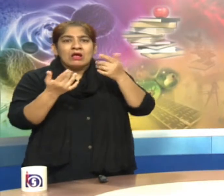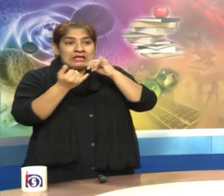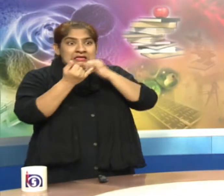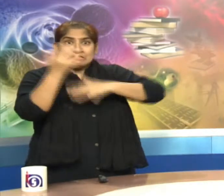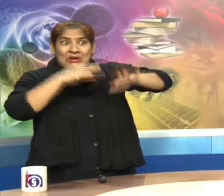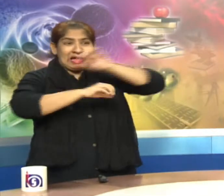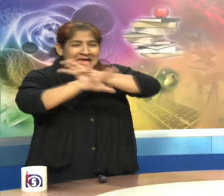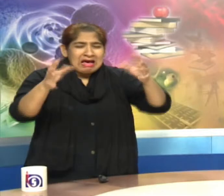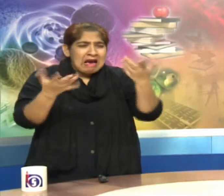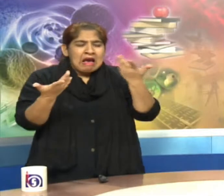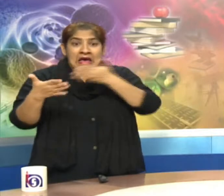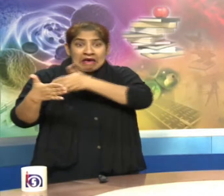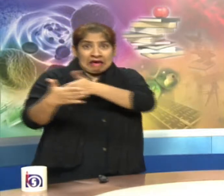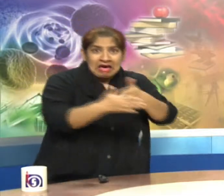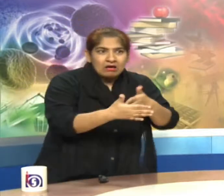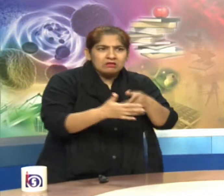affect to the society.